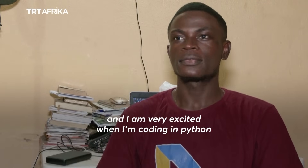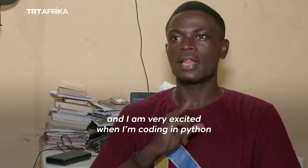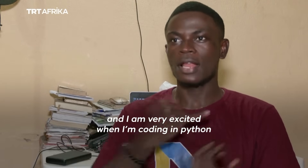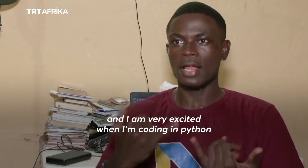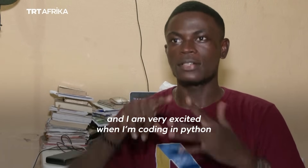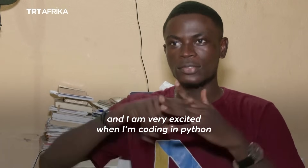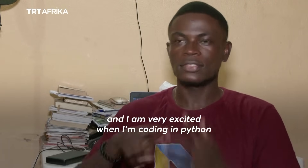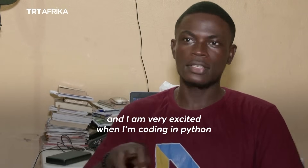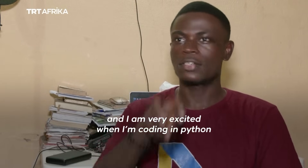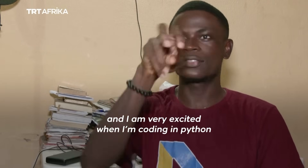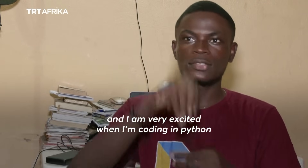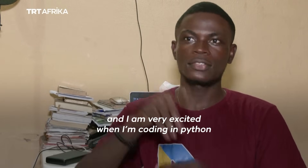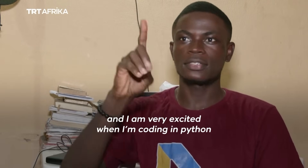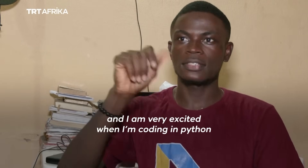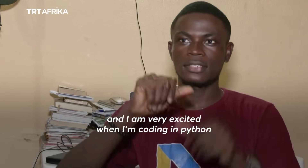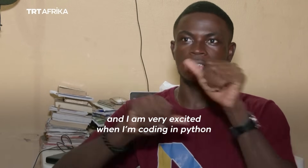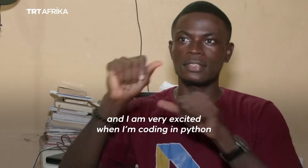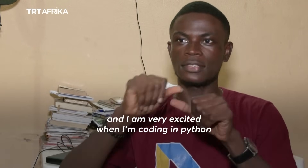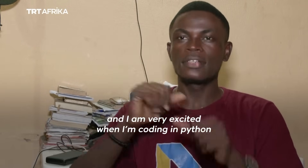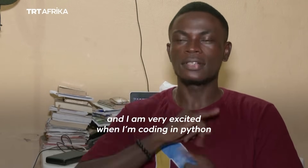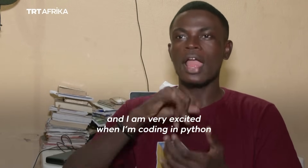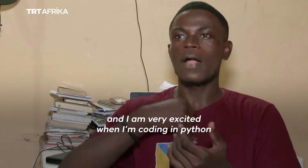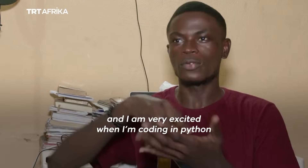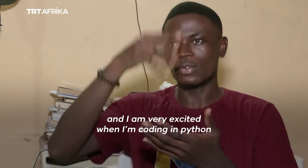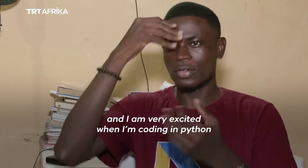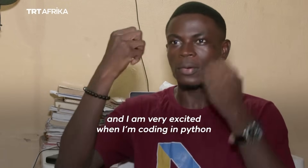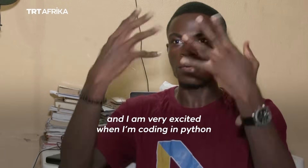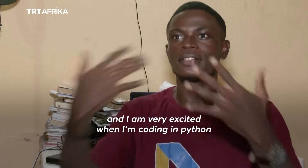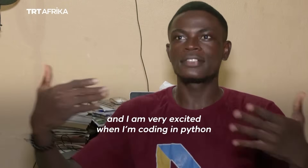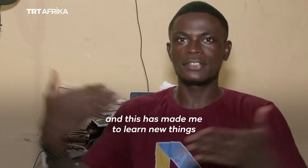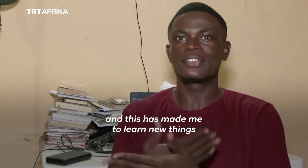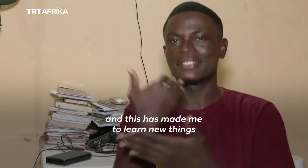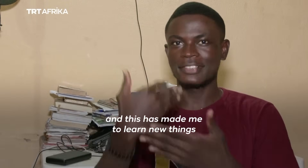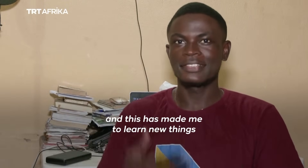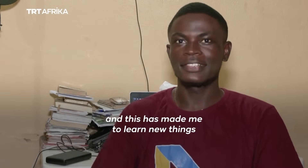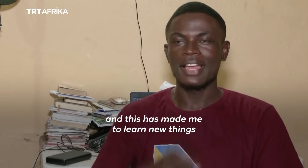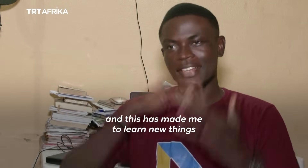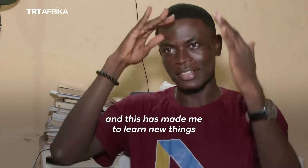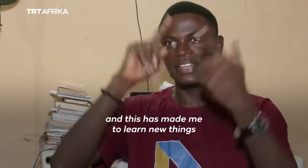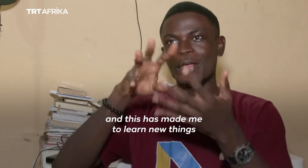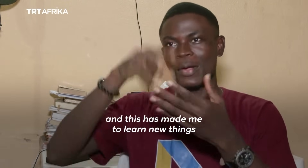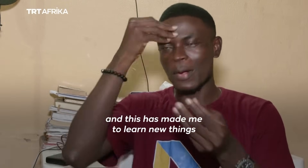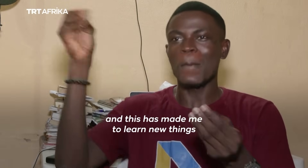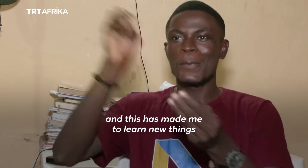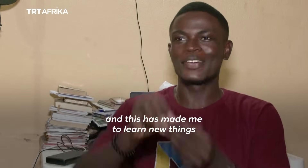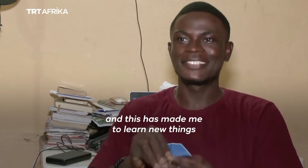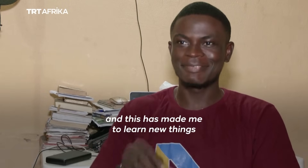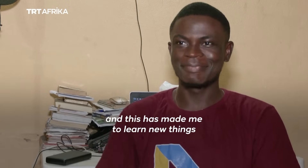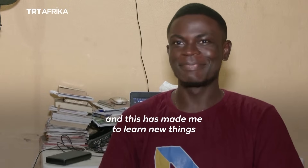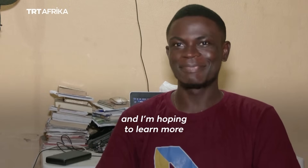am very excited when I am coding in Python, and this has made me to learn new things, and